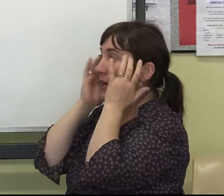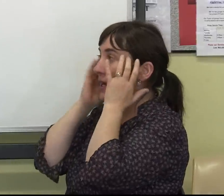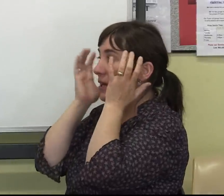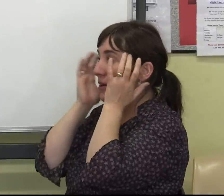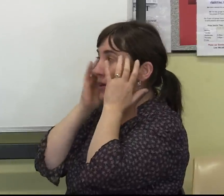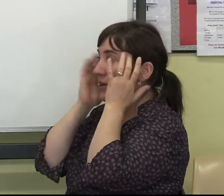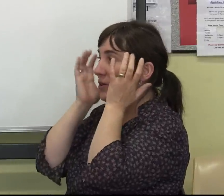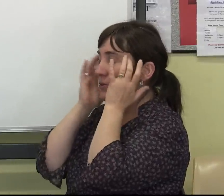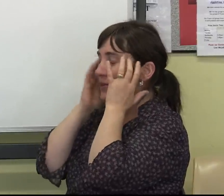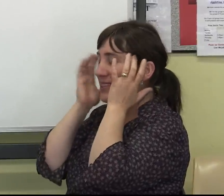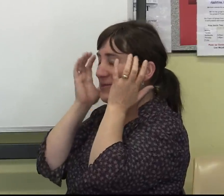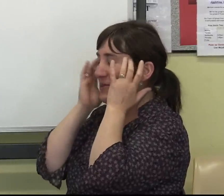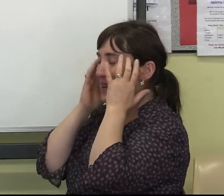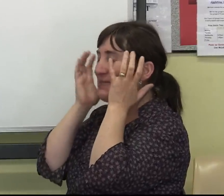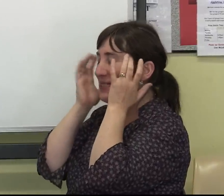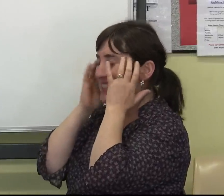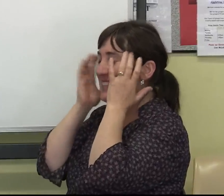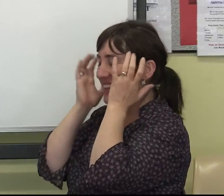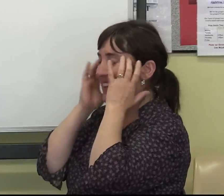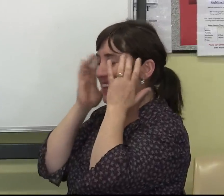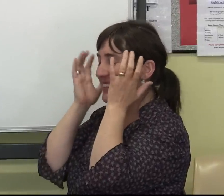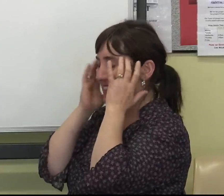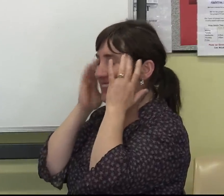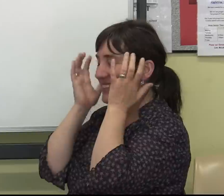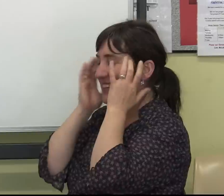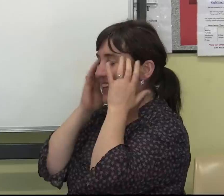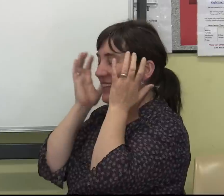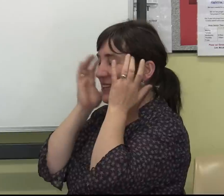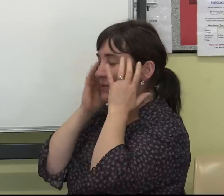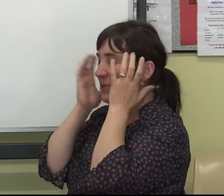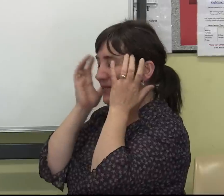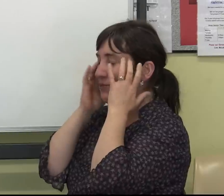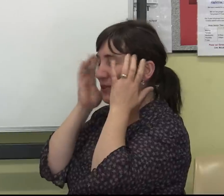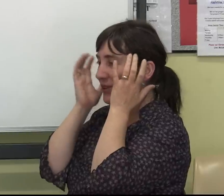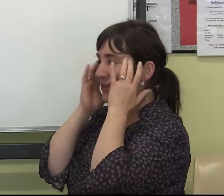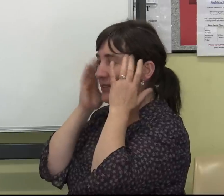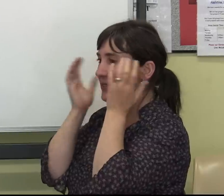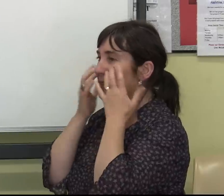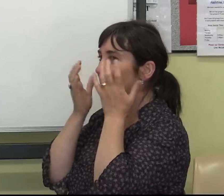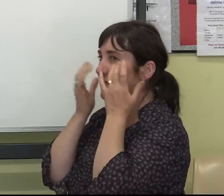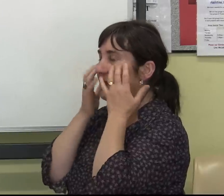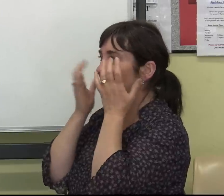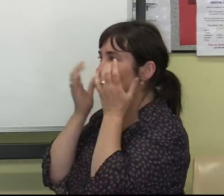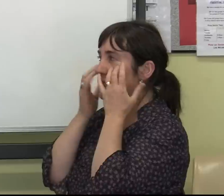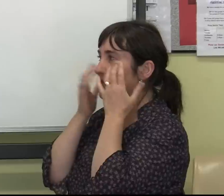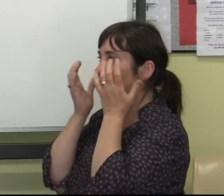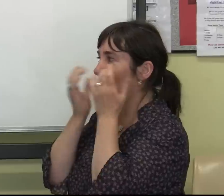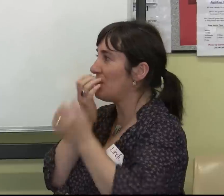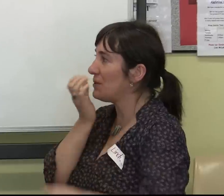block just out there. that I'm not in the flow. Things aren't just coming to